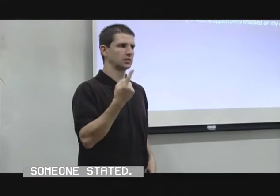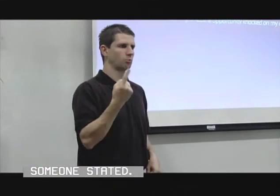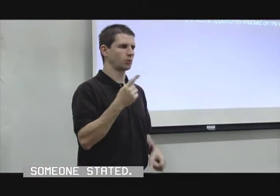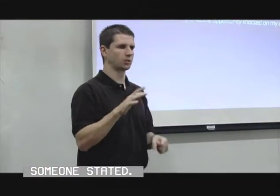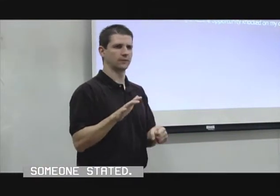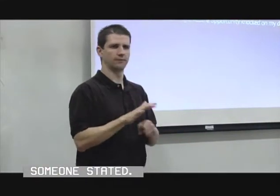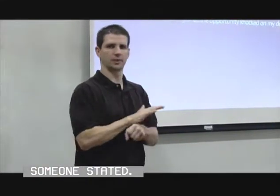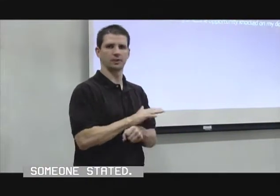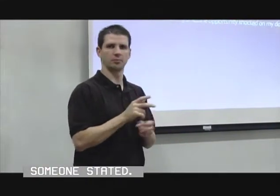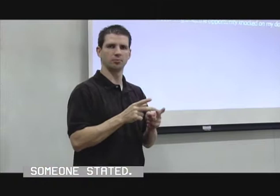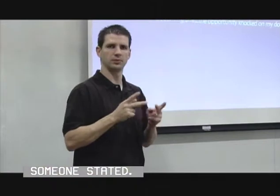stated.